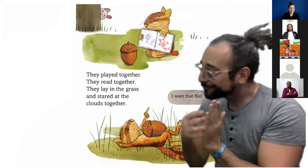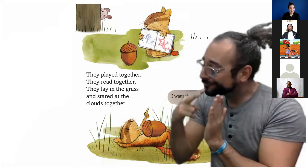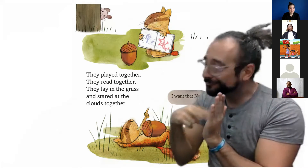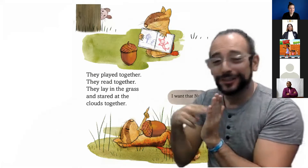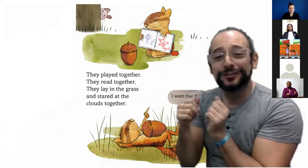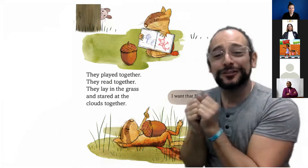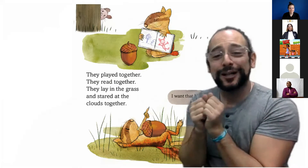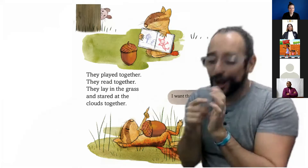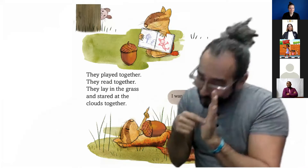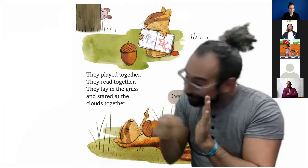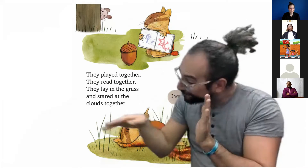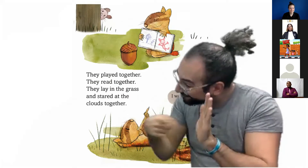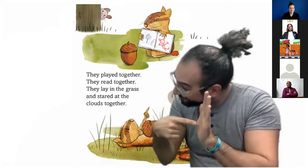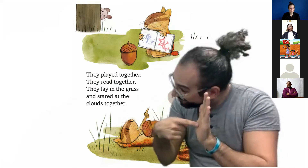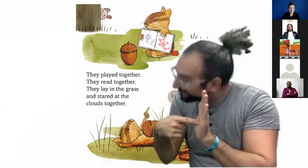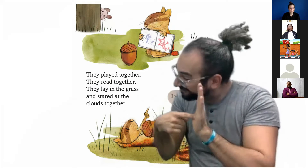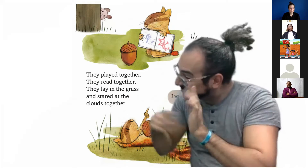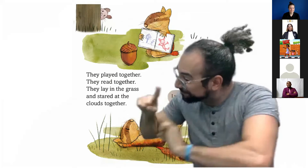They read together.